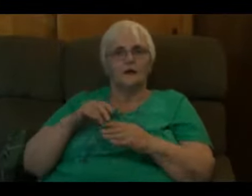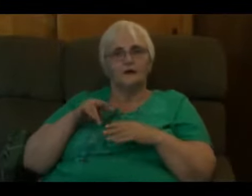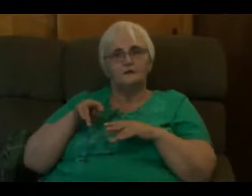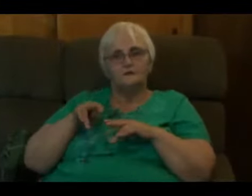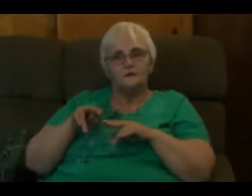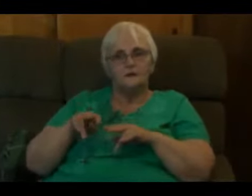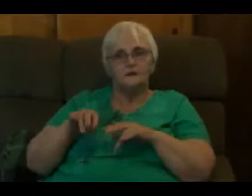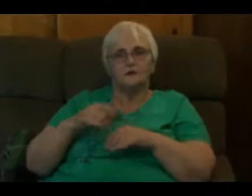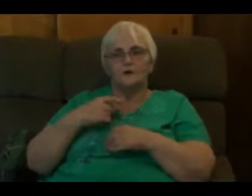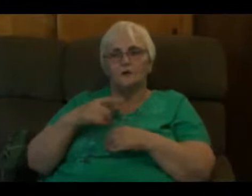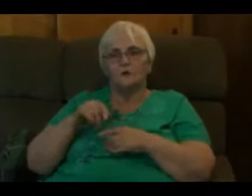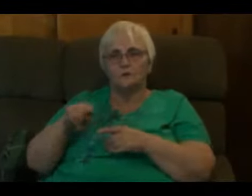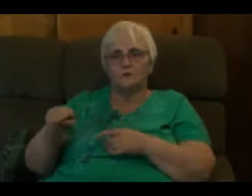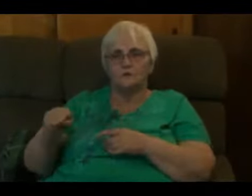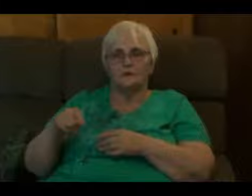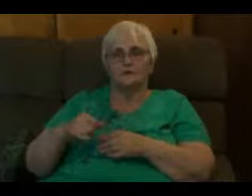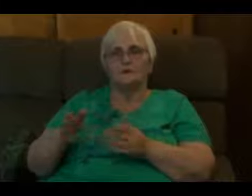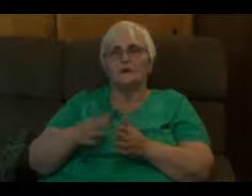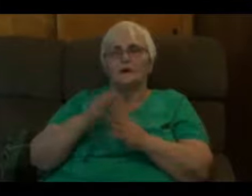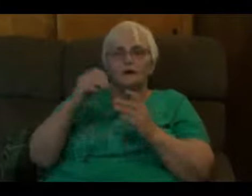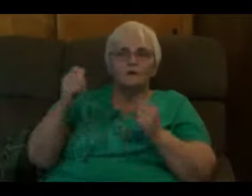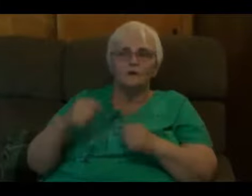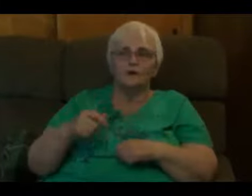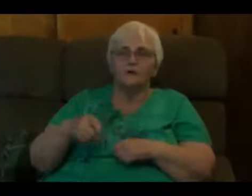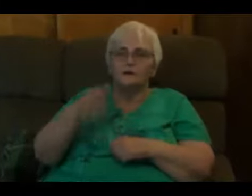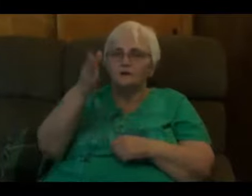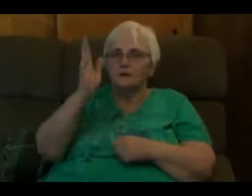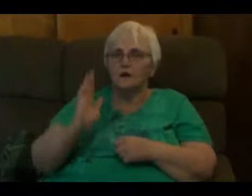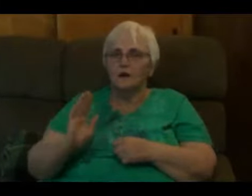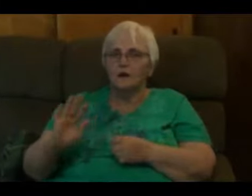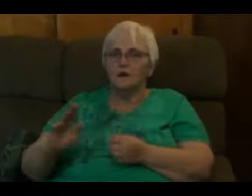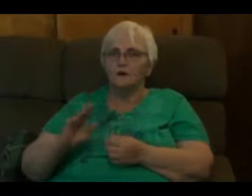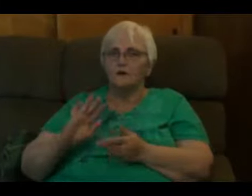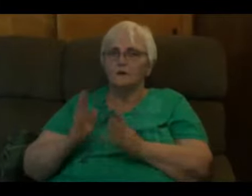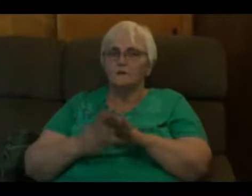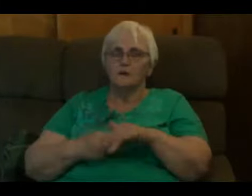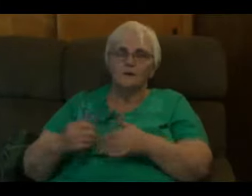was told them. Hallelujah. His God being glorified. Hallelujah.